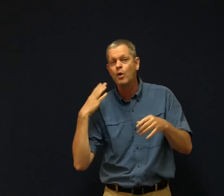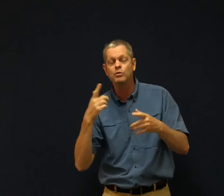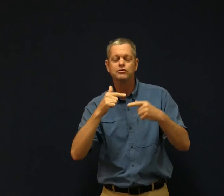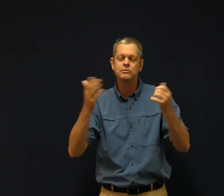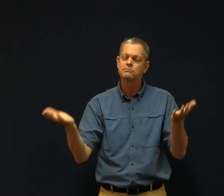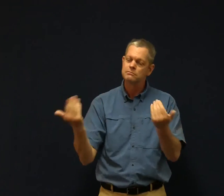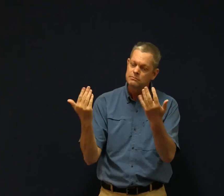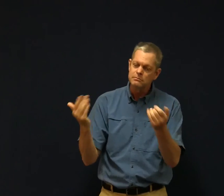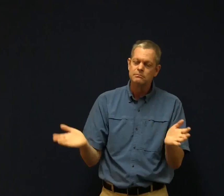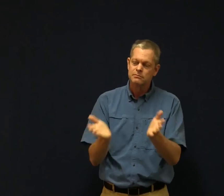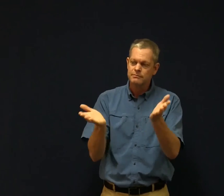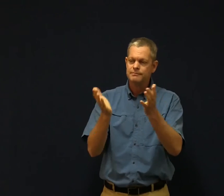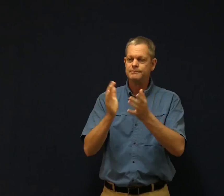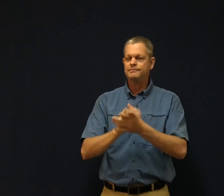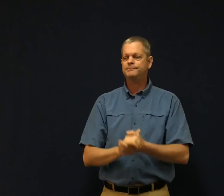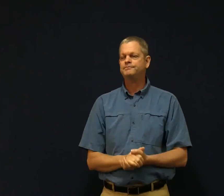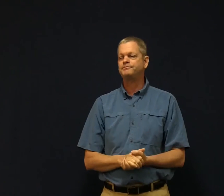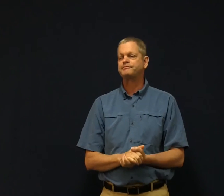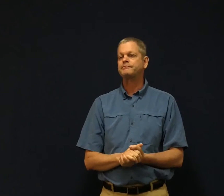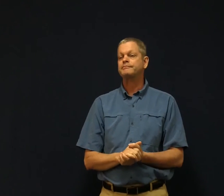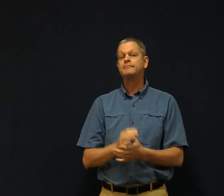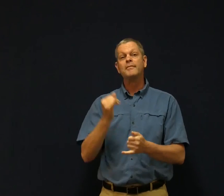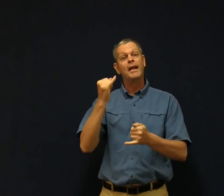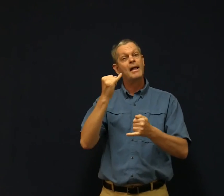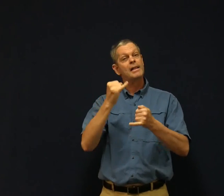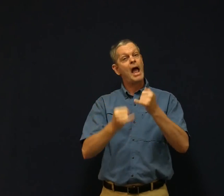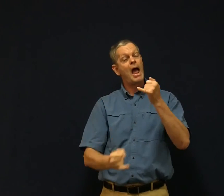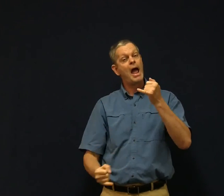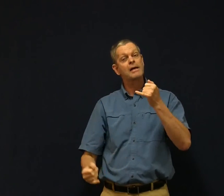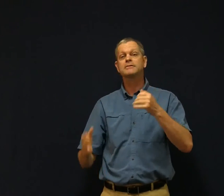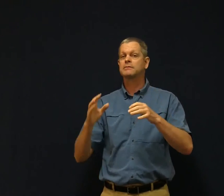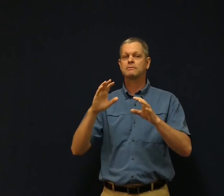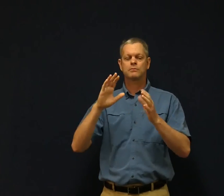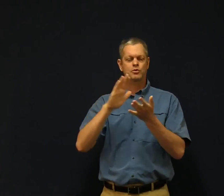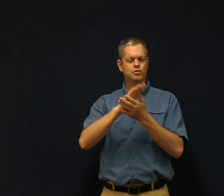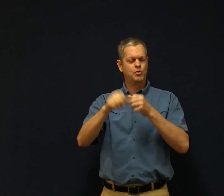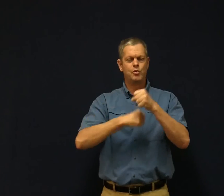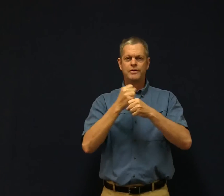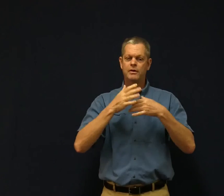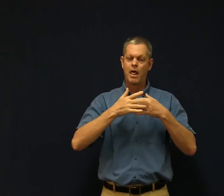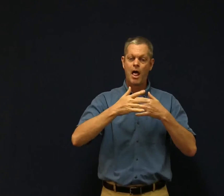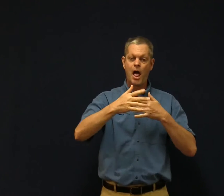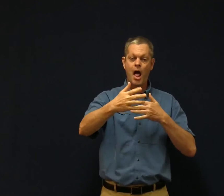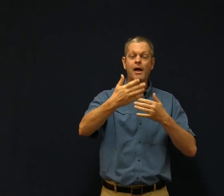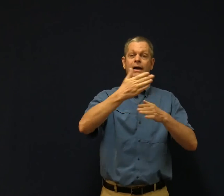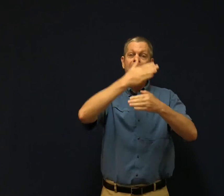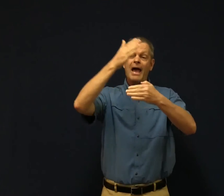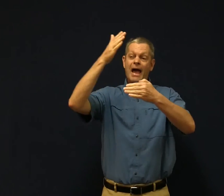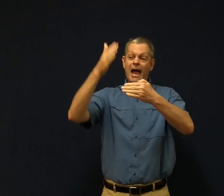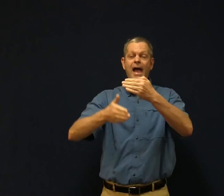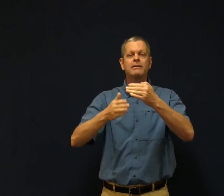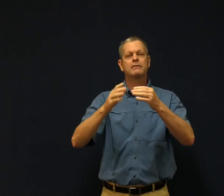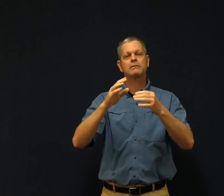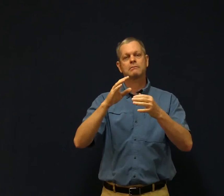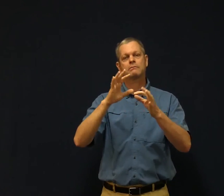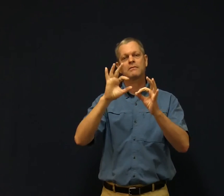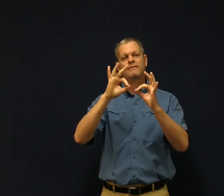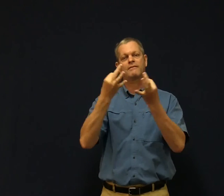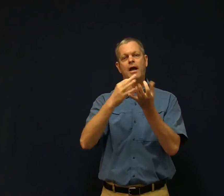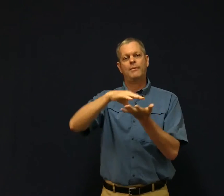with a VR and other outside agencies who can provide support for them post-graduation. Towards the end of the school